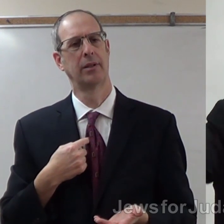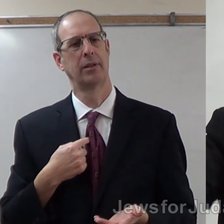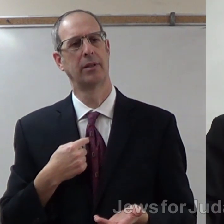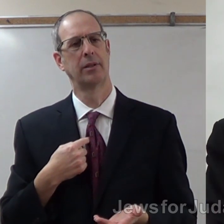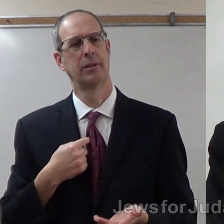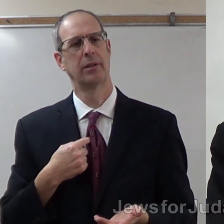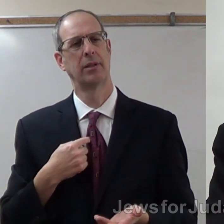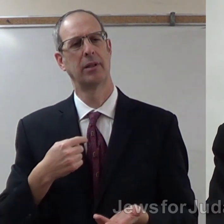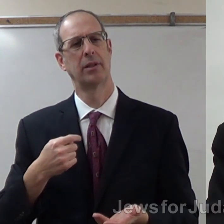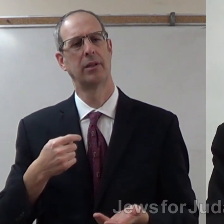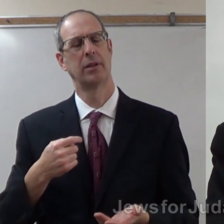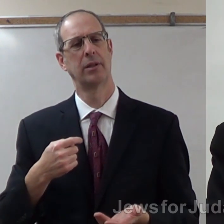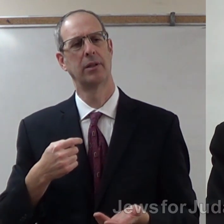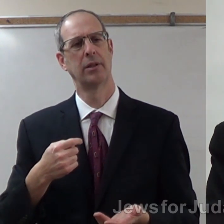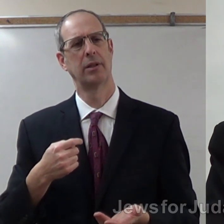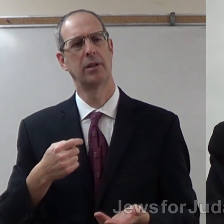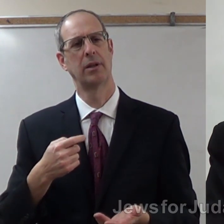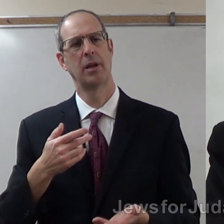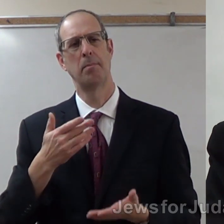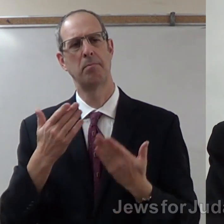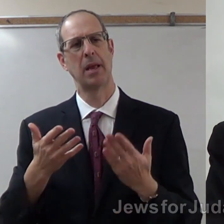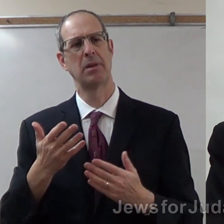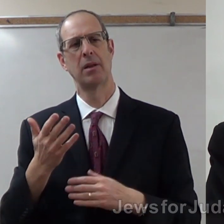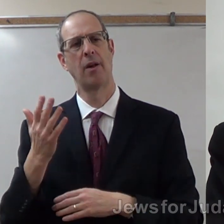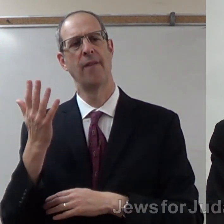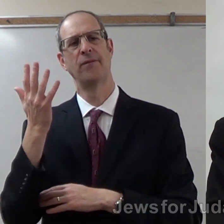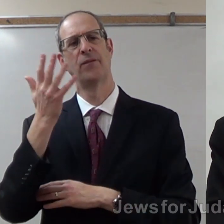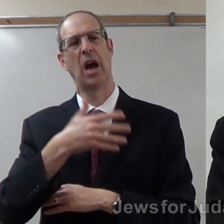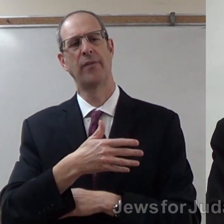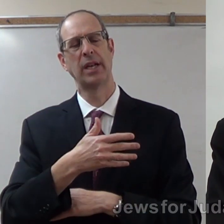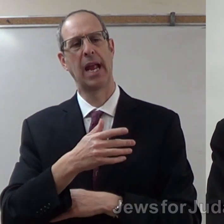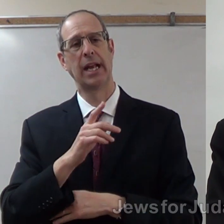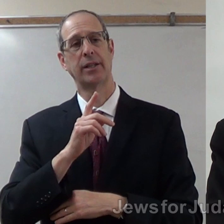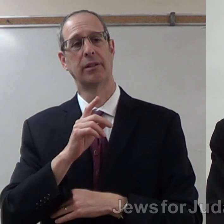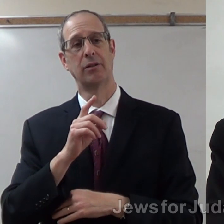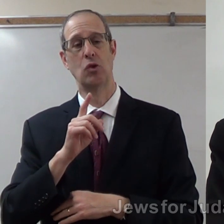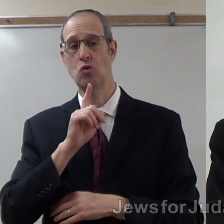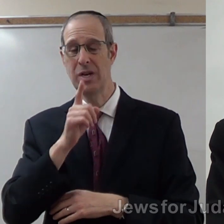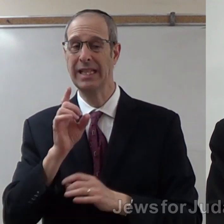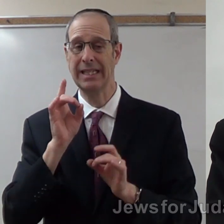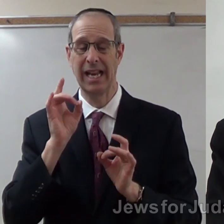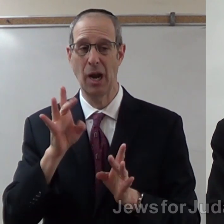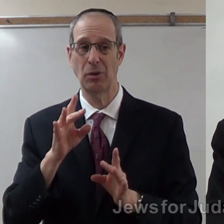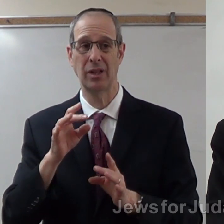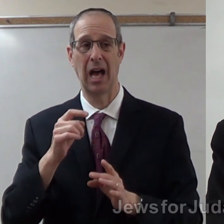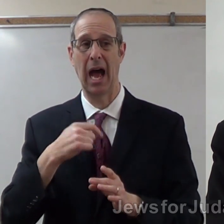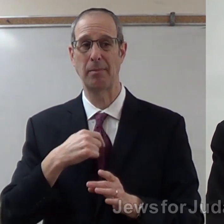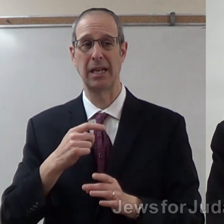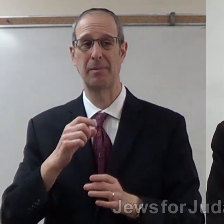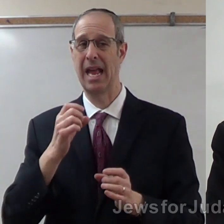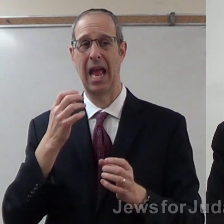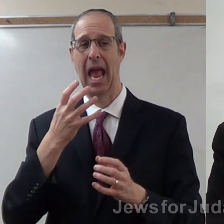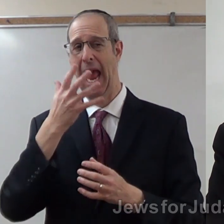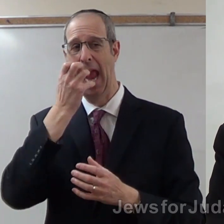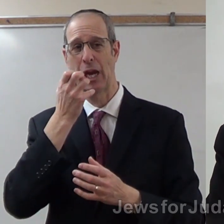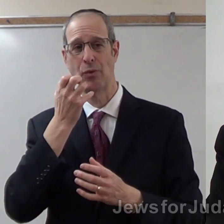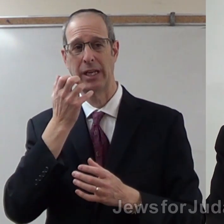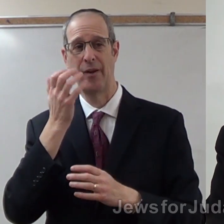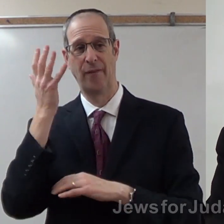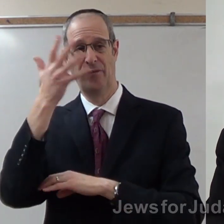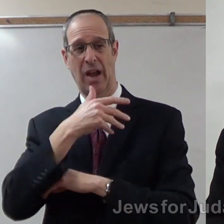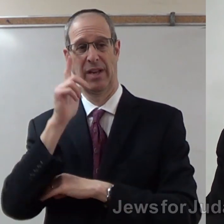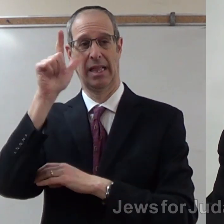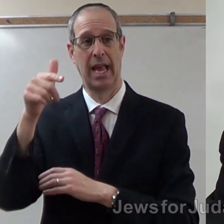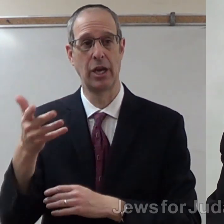I still be angry about this in 5 days? Was it so terrible that I'm going to still be angry in 5 days?